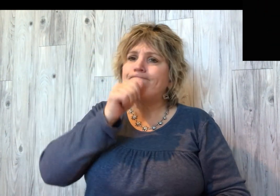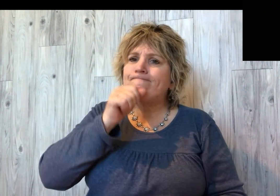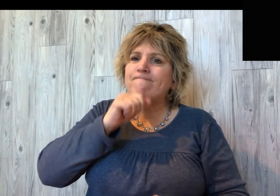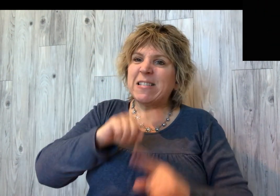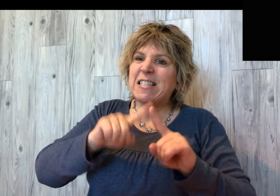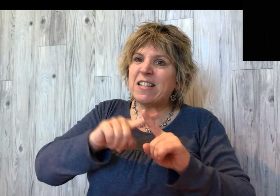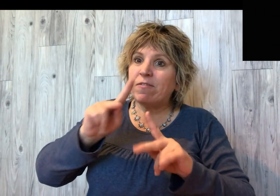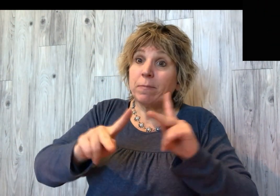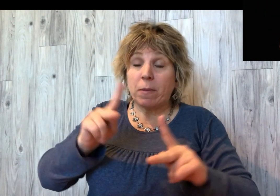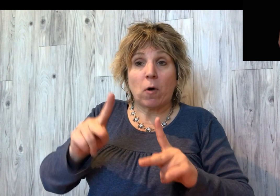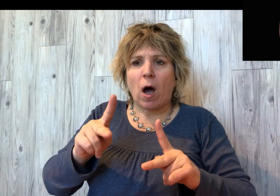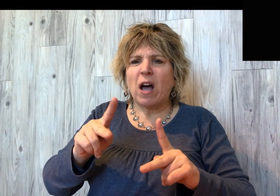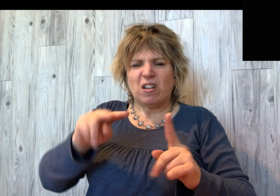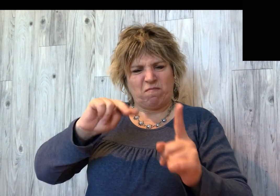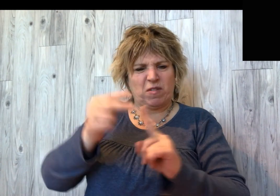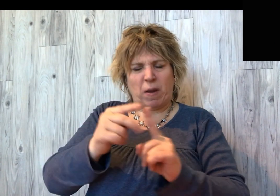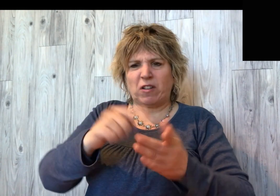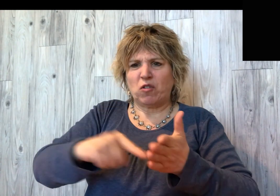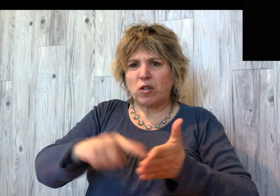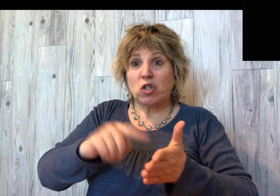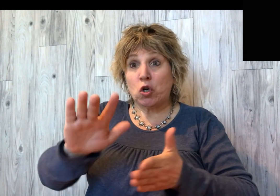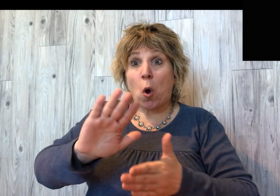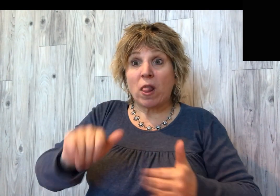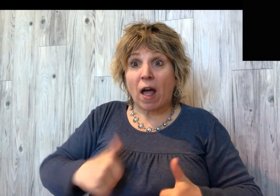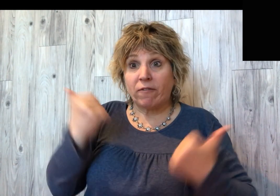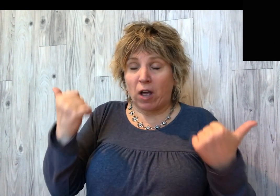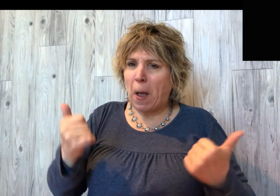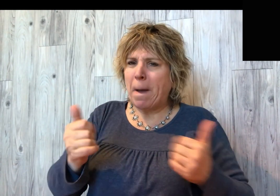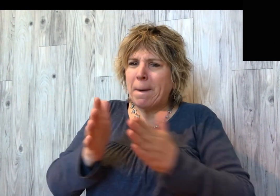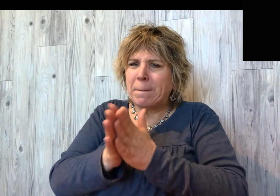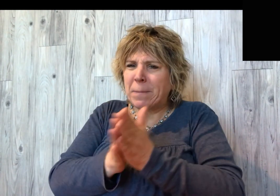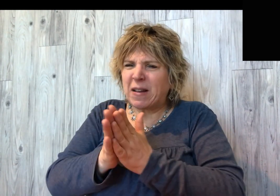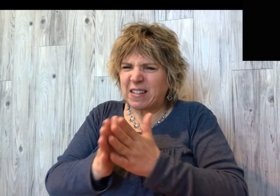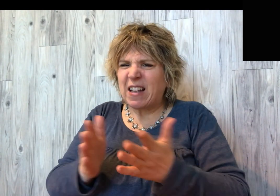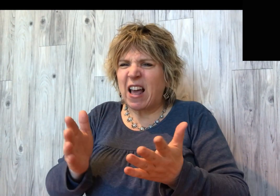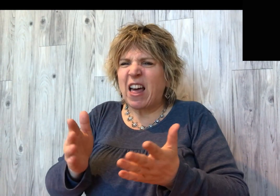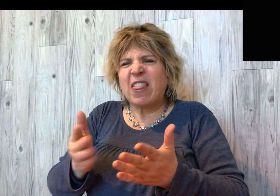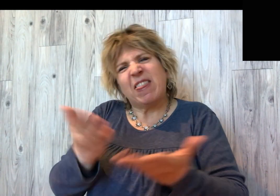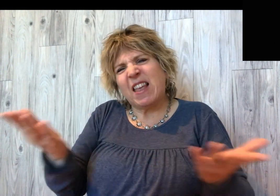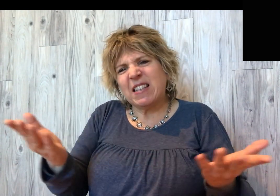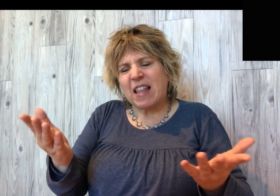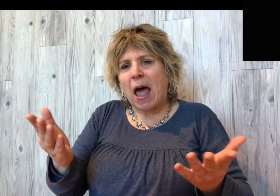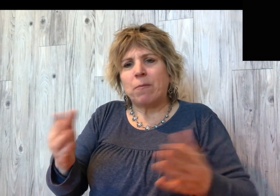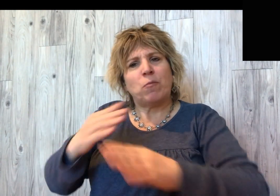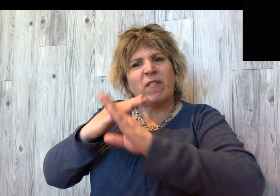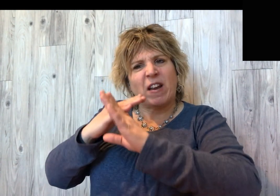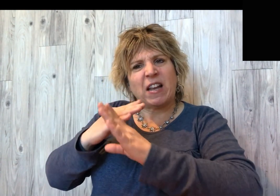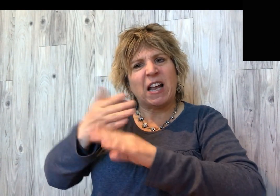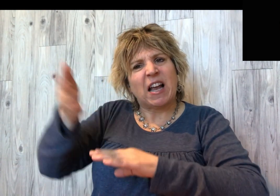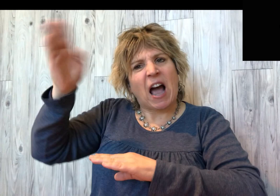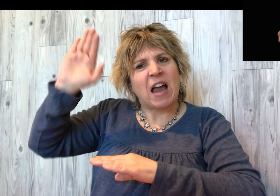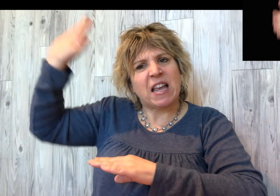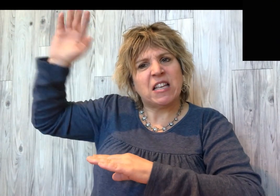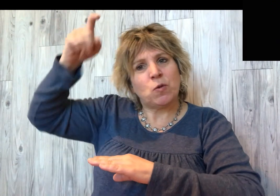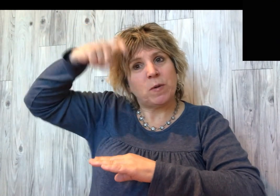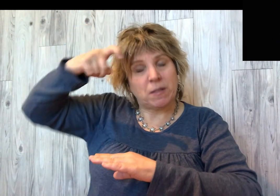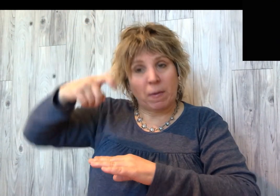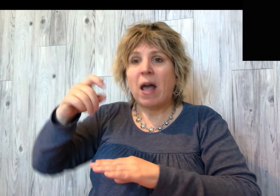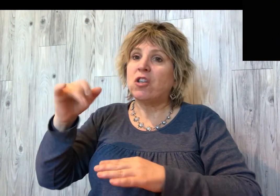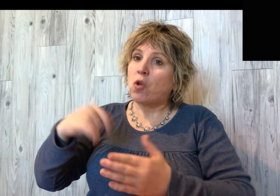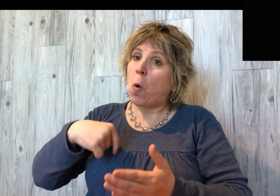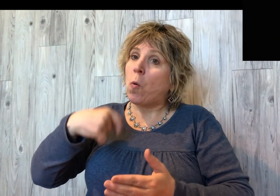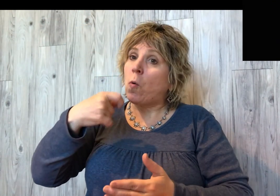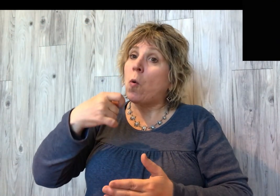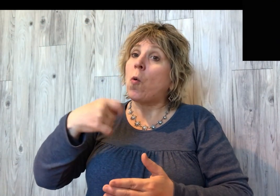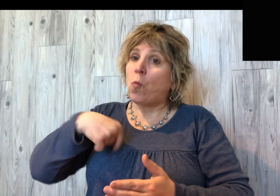with others, the way you look at criticism in your life, that actually is stuff that's holding you from moving forward in God's wisdom. So that's what we're